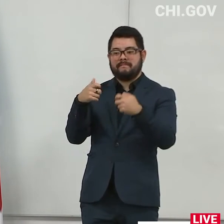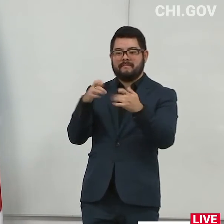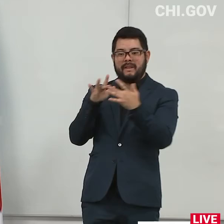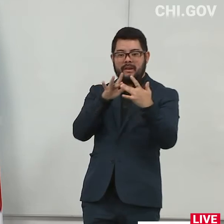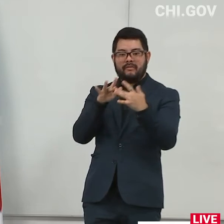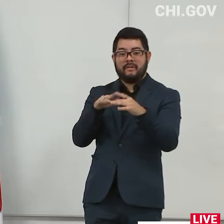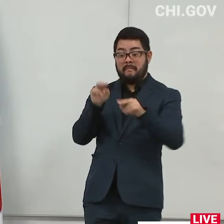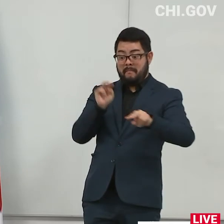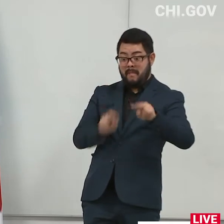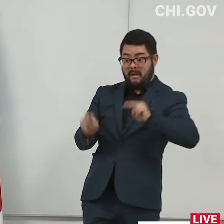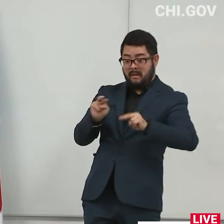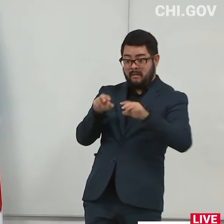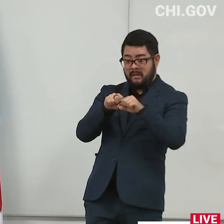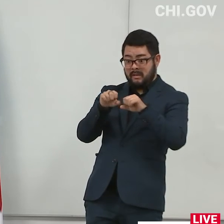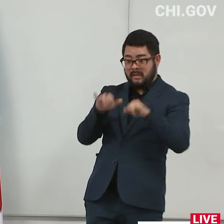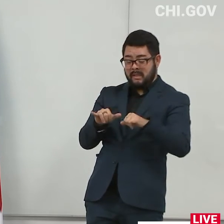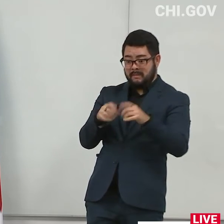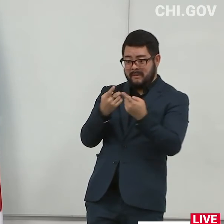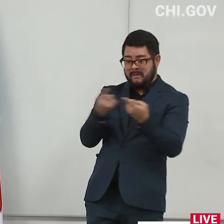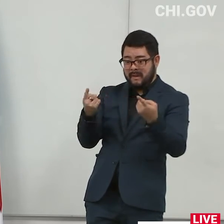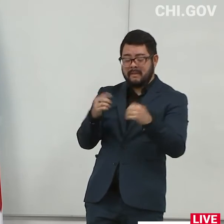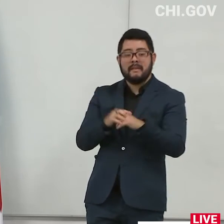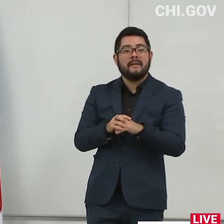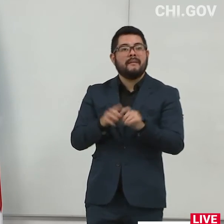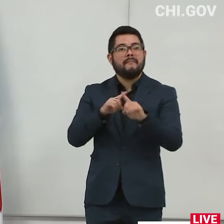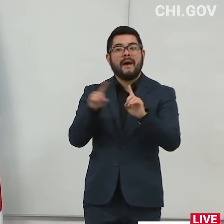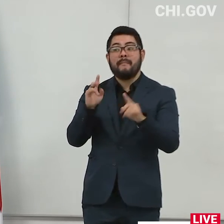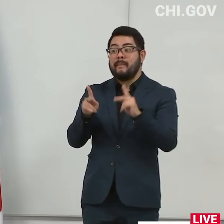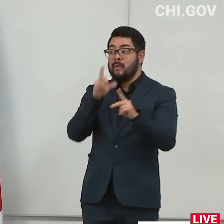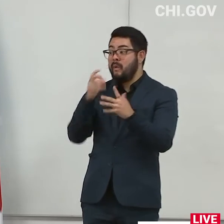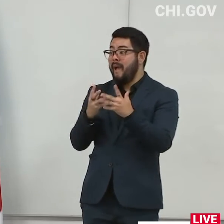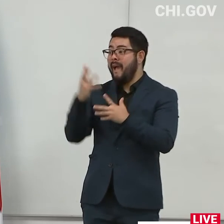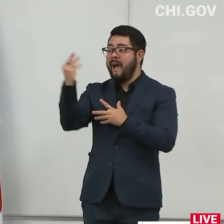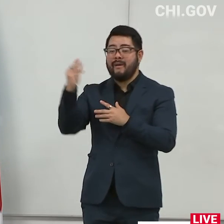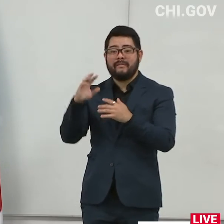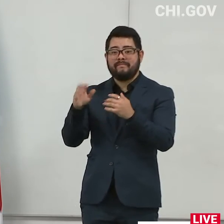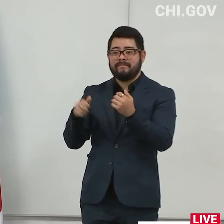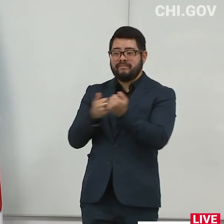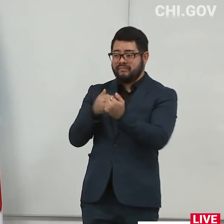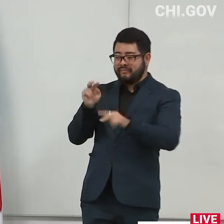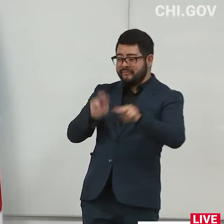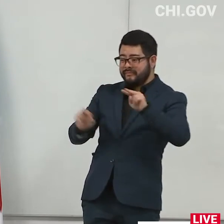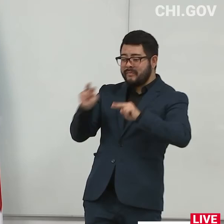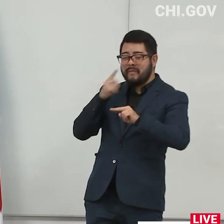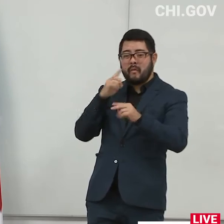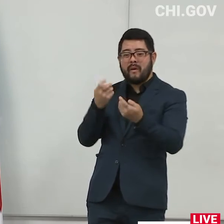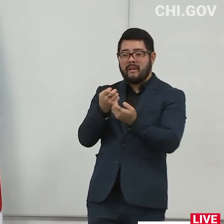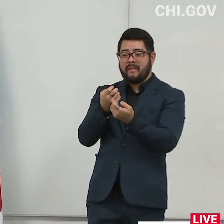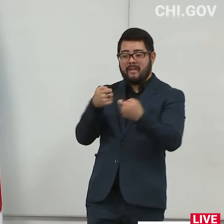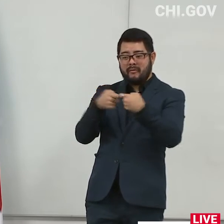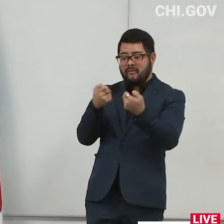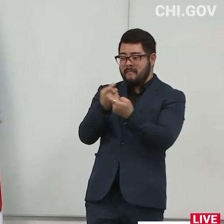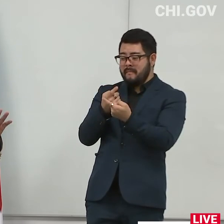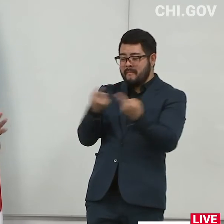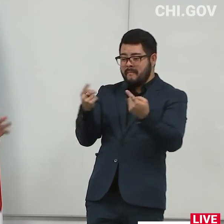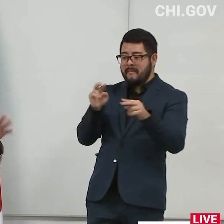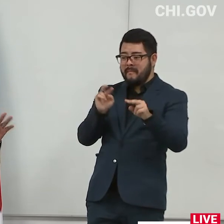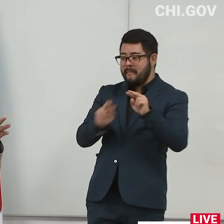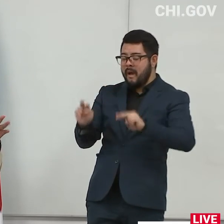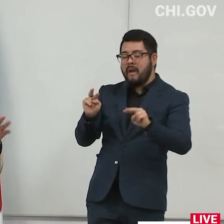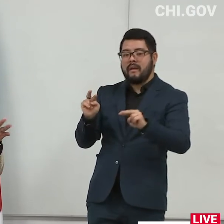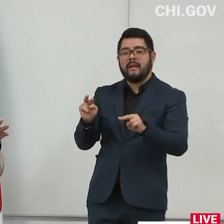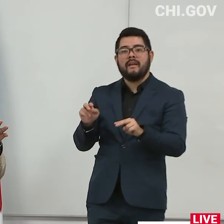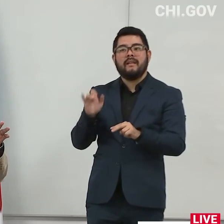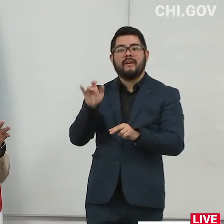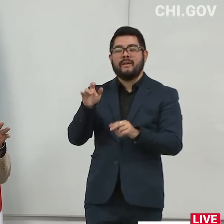on electronic monitoring aren't getting the support and resources and monitoring that they need, because the increase from